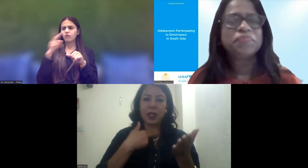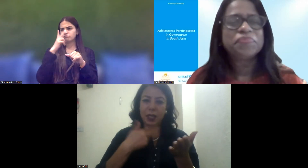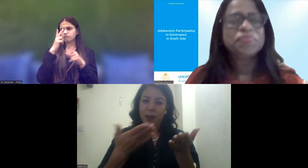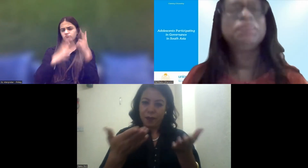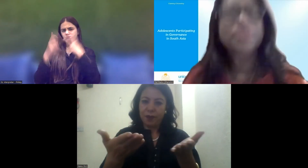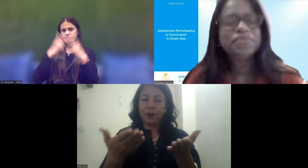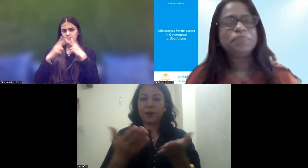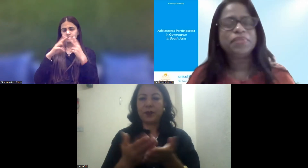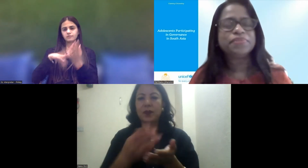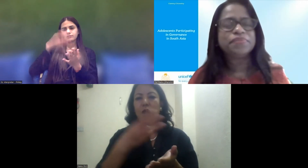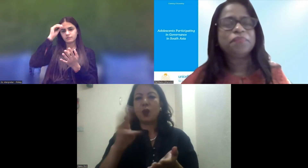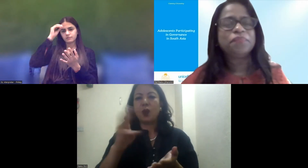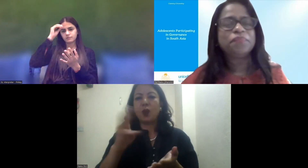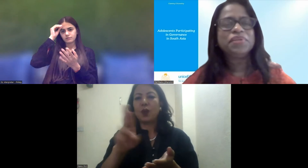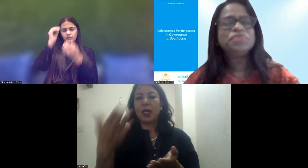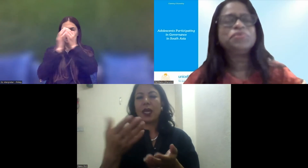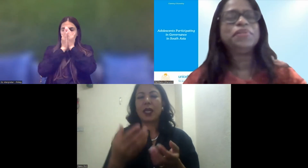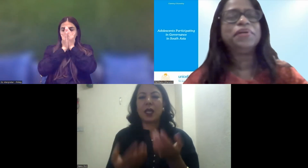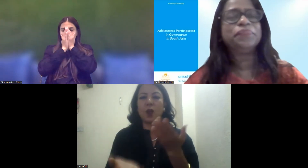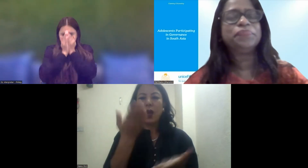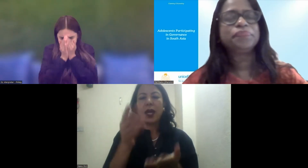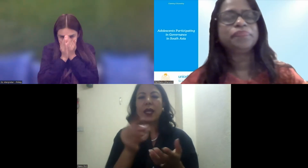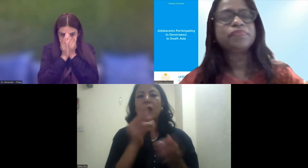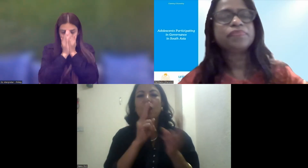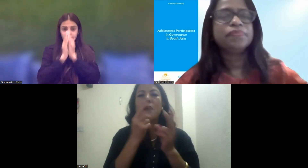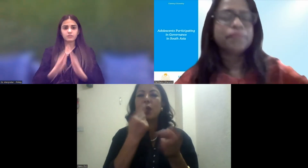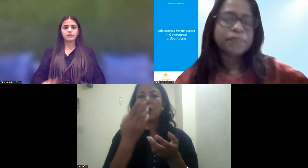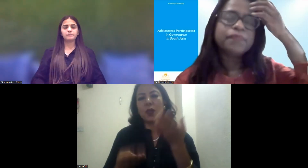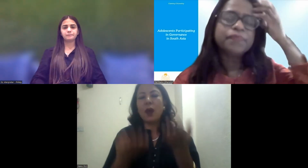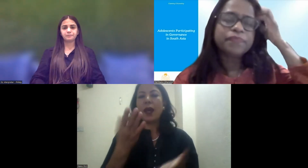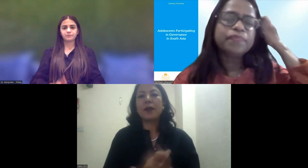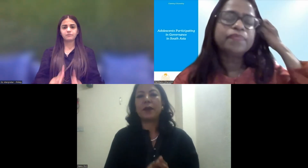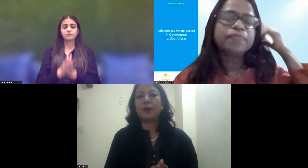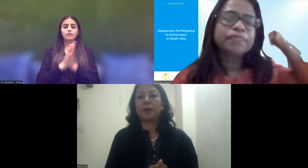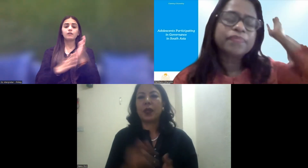from us. Please, Urmila. Yeah. Please, Urmila. Just as a closing remark,